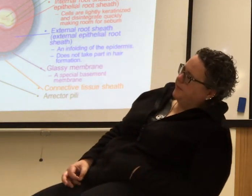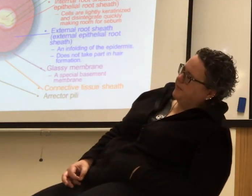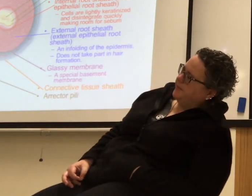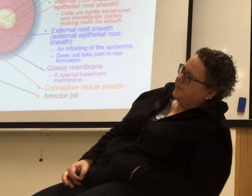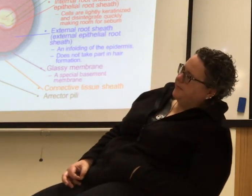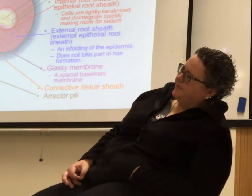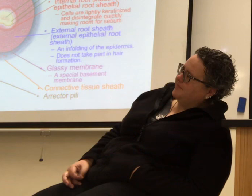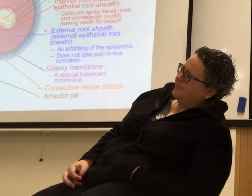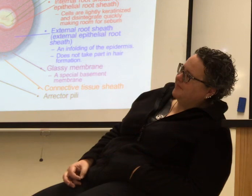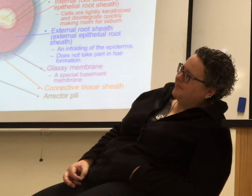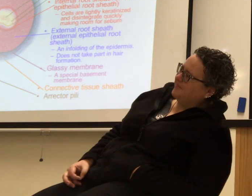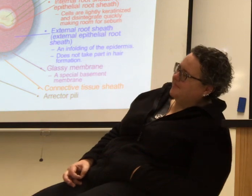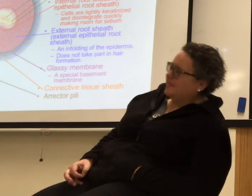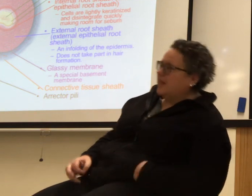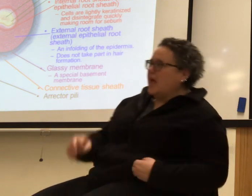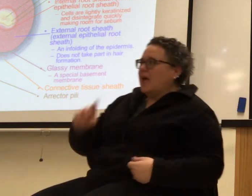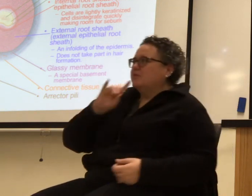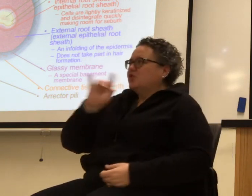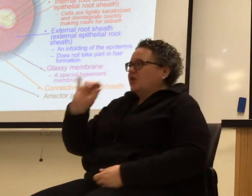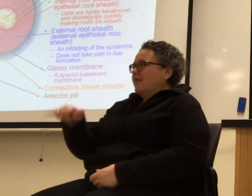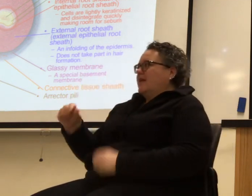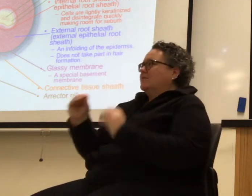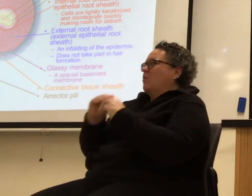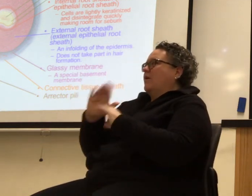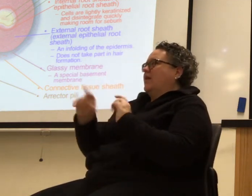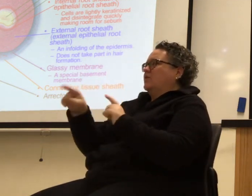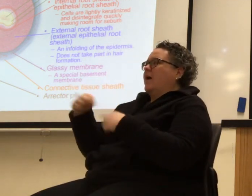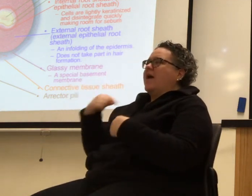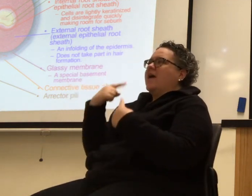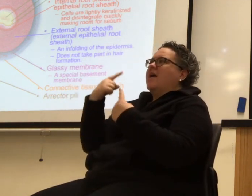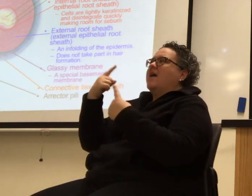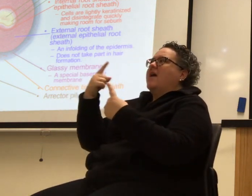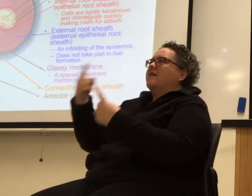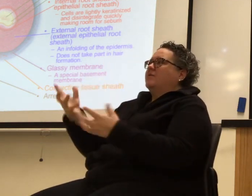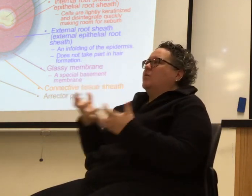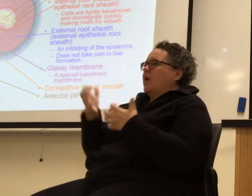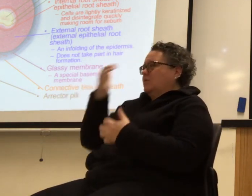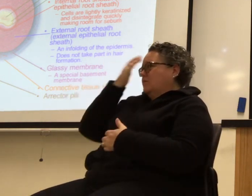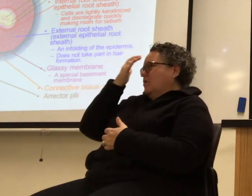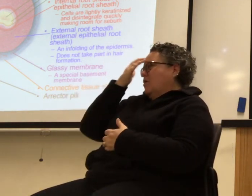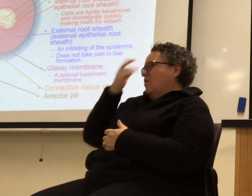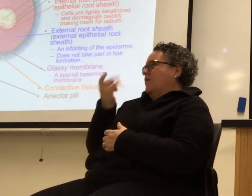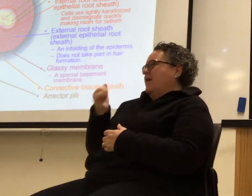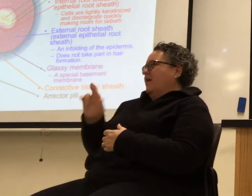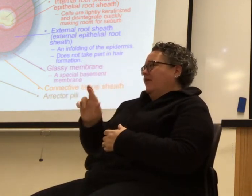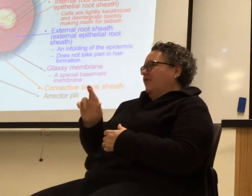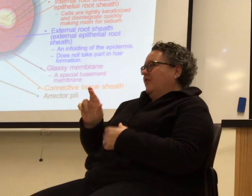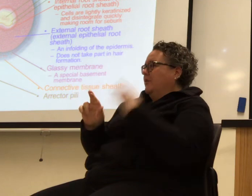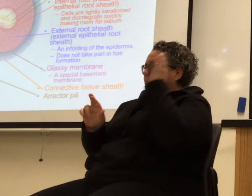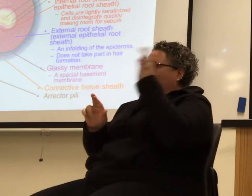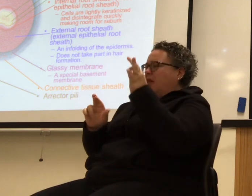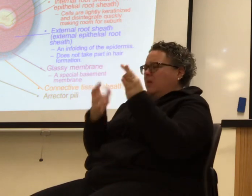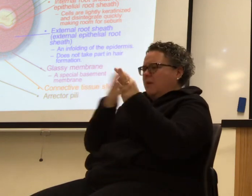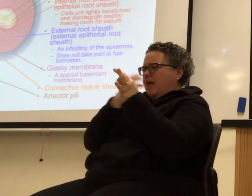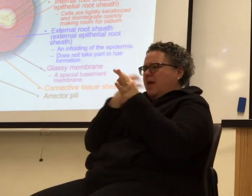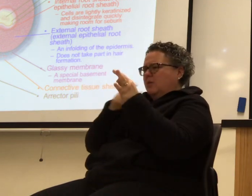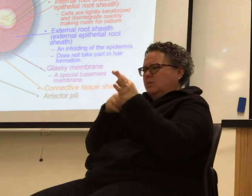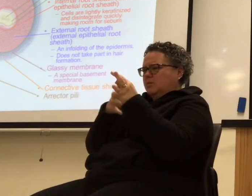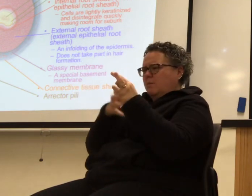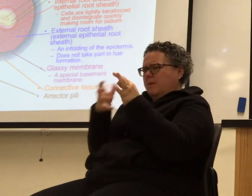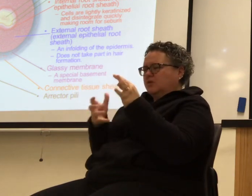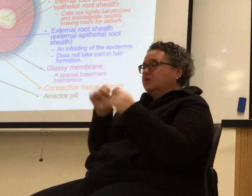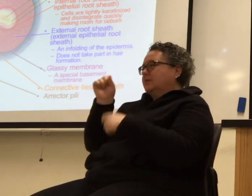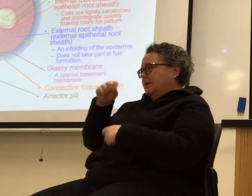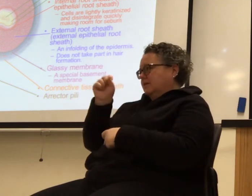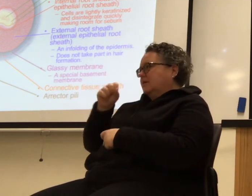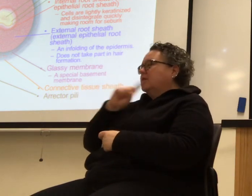So I'm sure that's more than you ever want to know about a hair. So pull out your little hair and say, gosh darn it, there's so much. There's